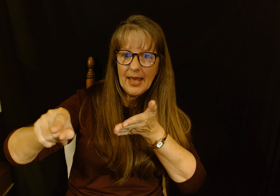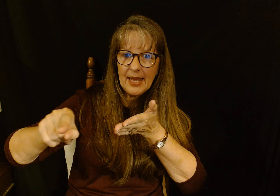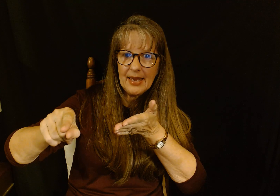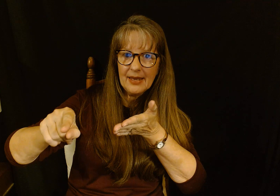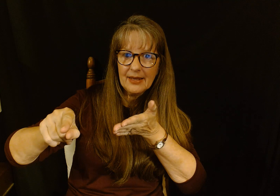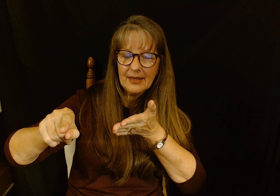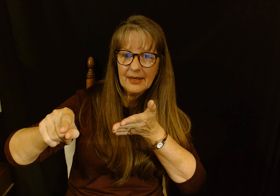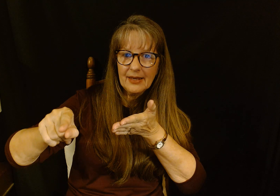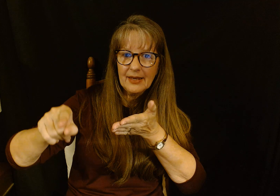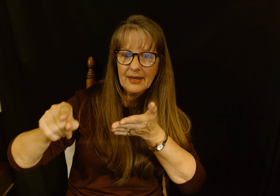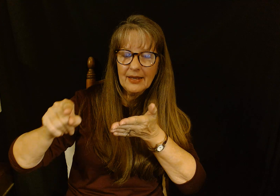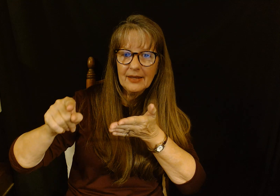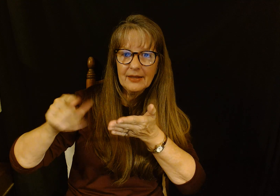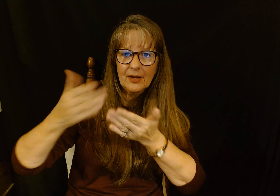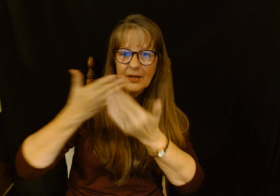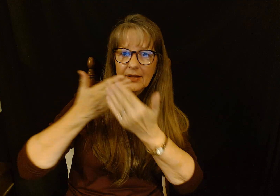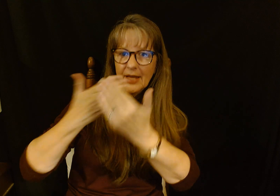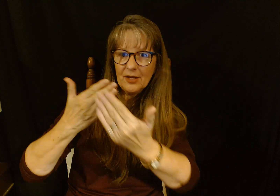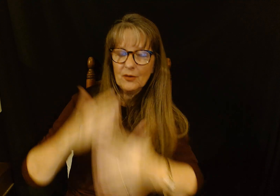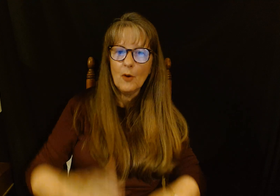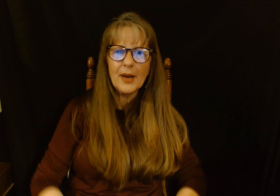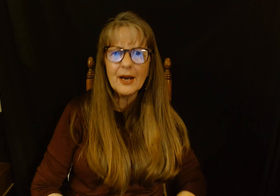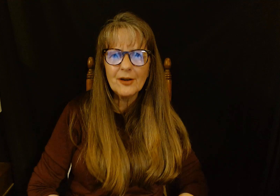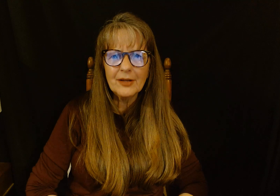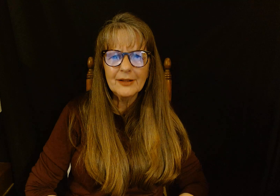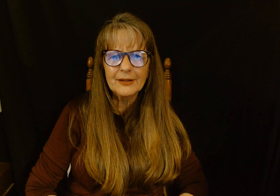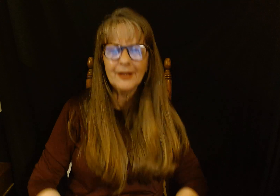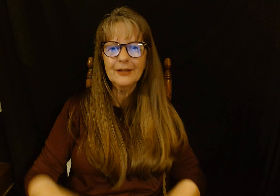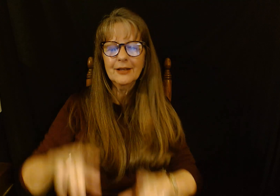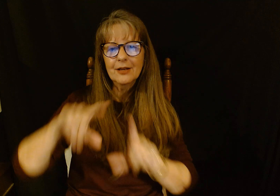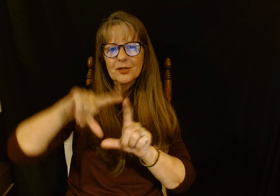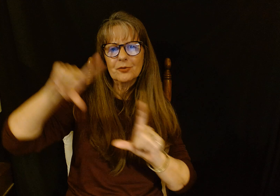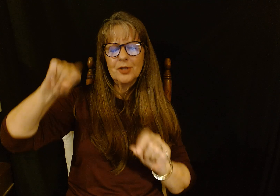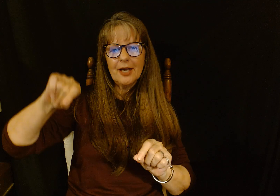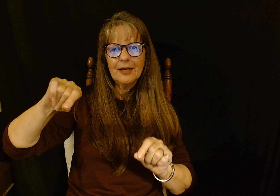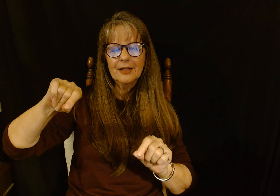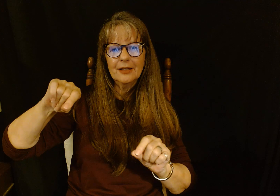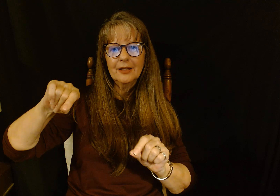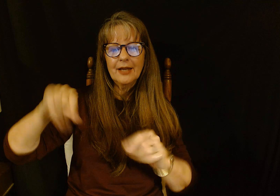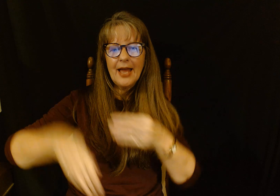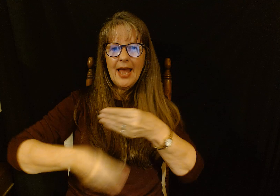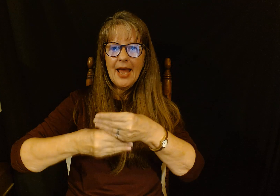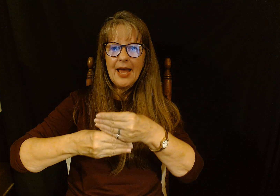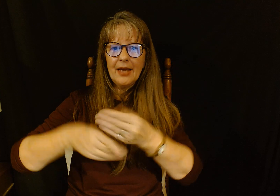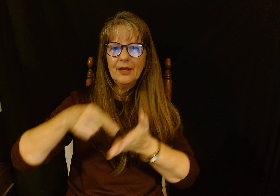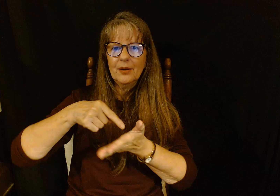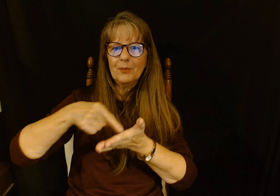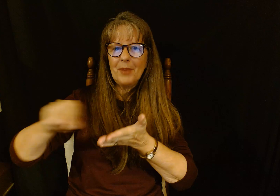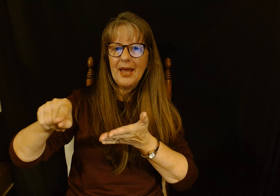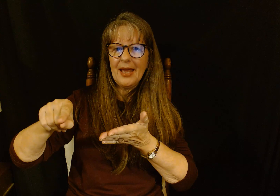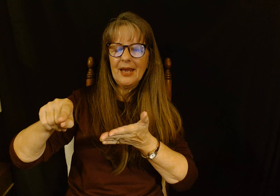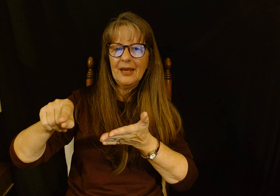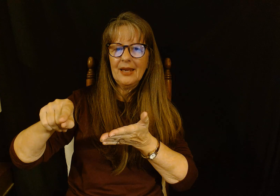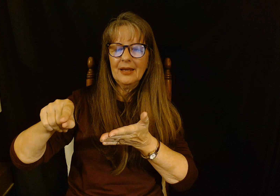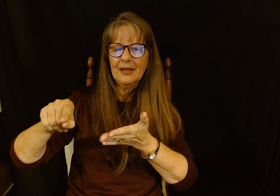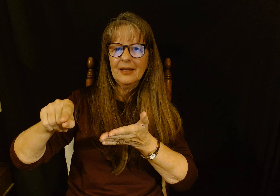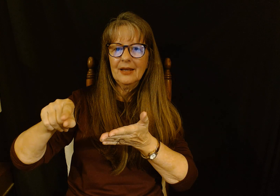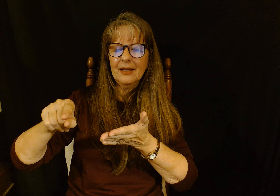pay, thank you. Hope I got it all in there, right? So check, add, pay,